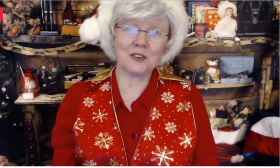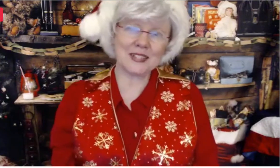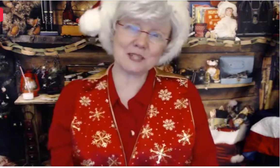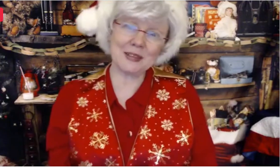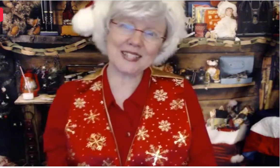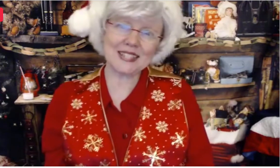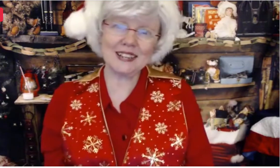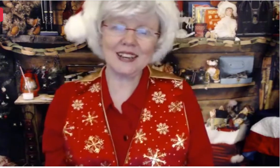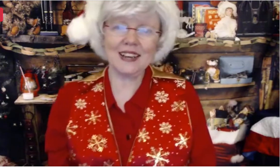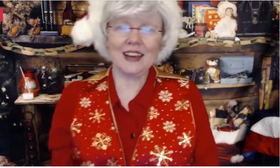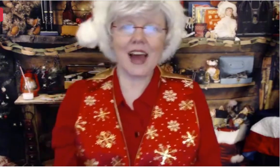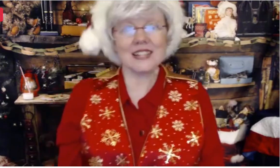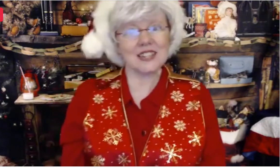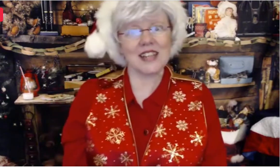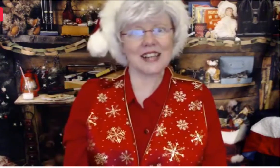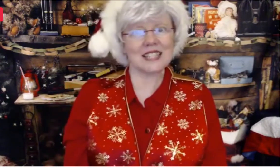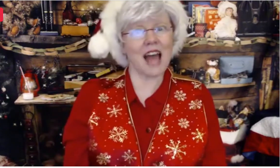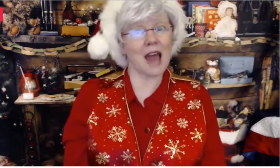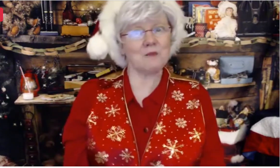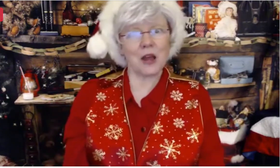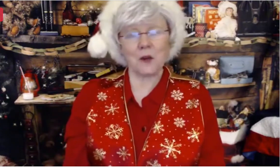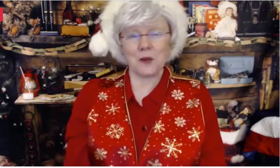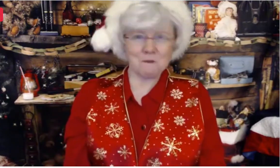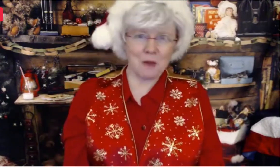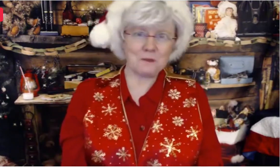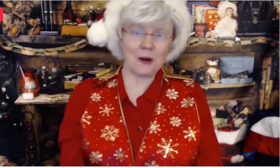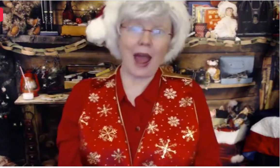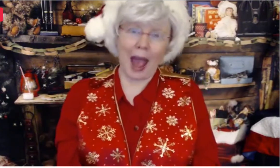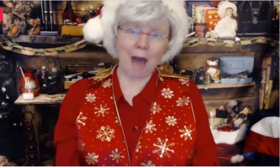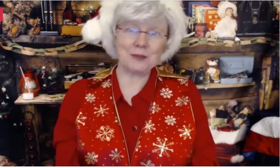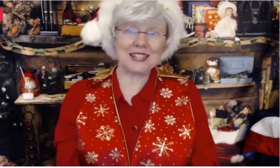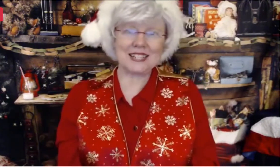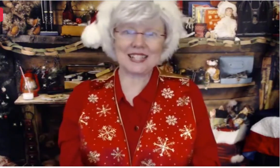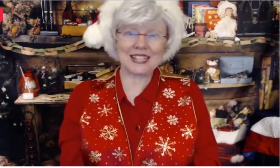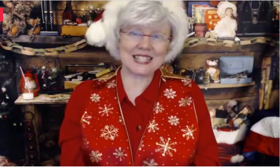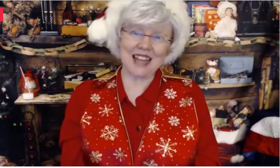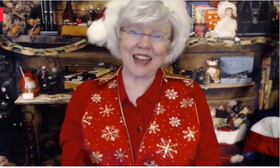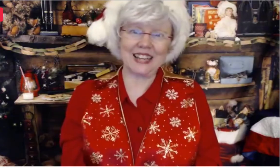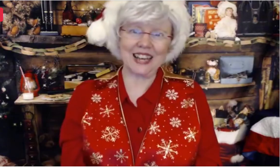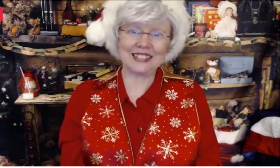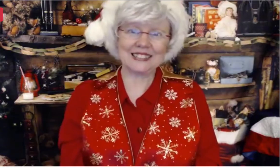Christmas. Until next time, remember, happiness is signing.